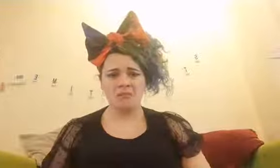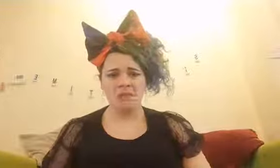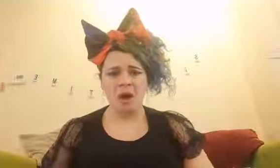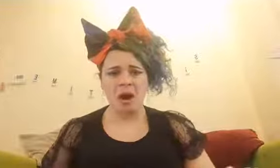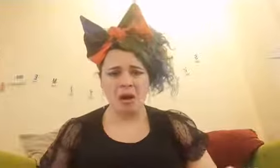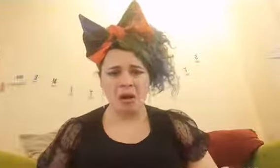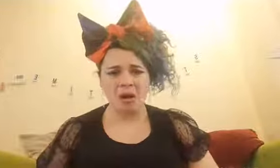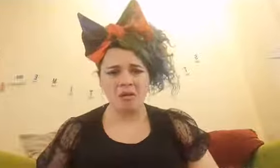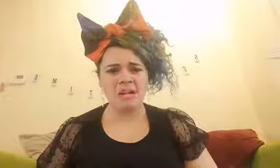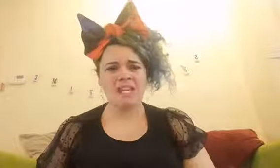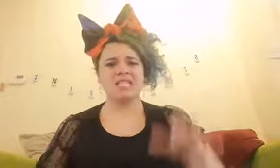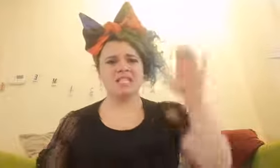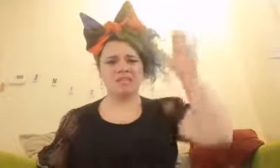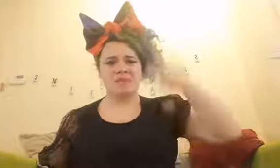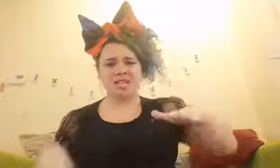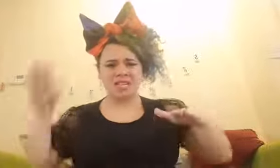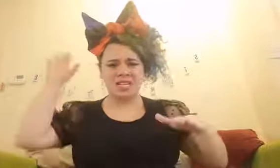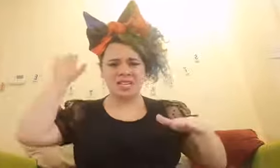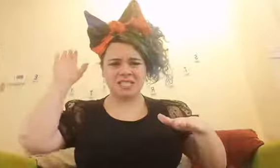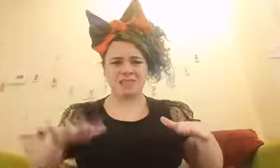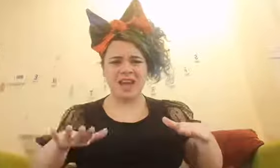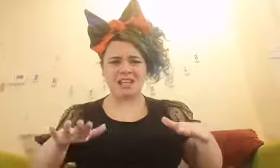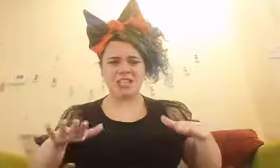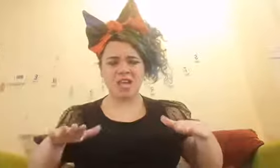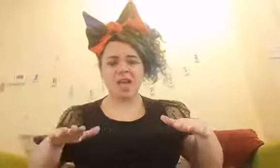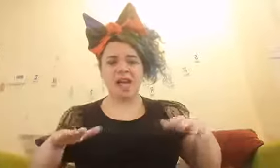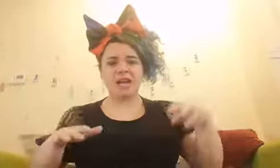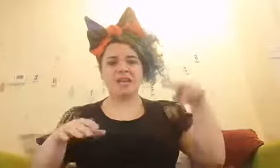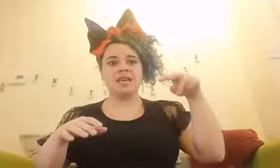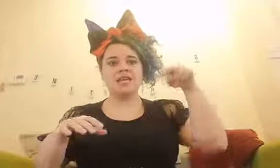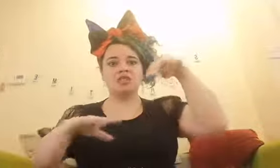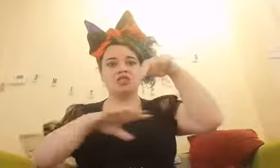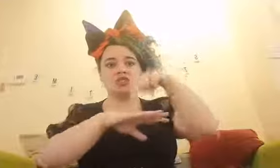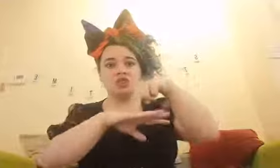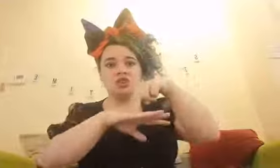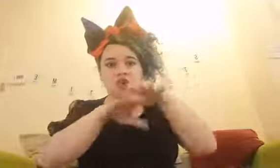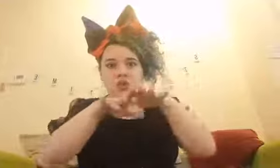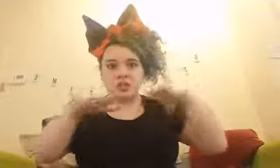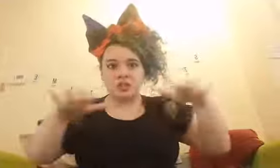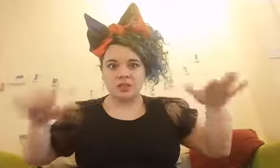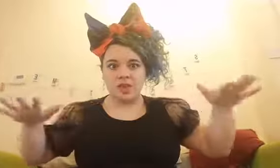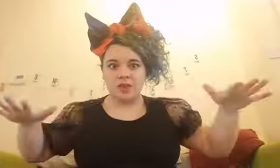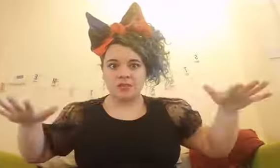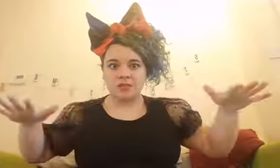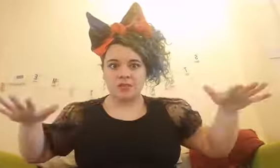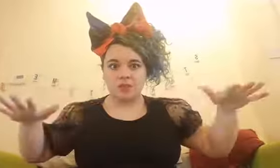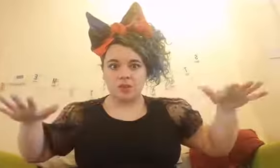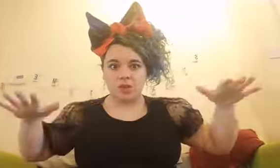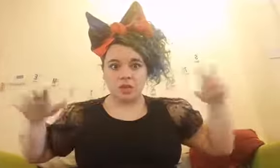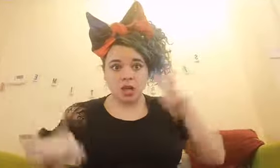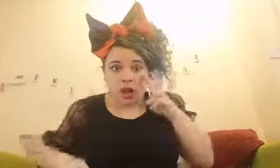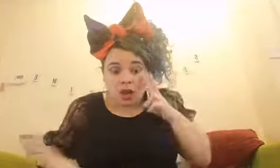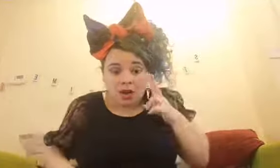no! He splashed and he splashed, and he stood on the surface of the water,